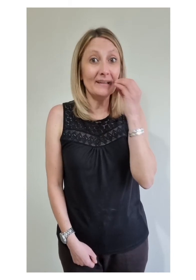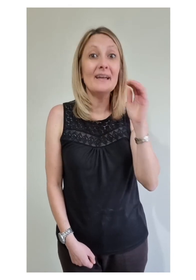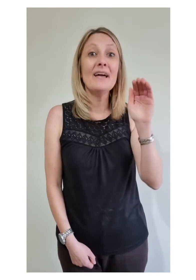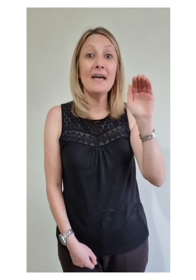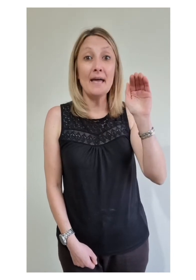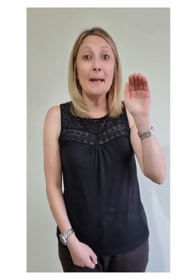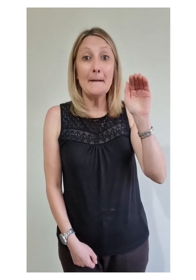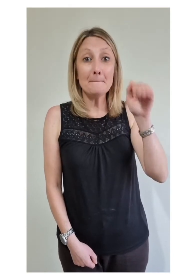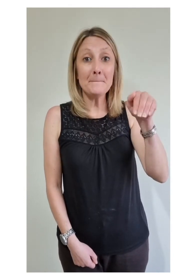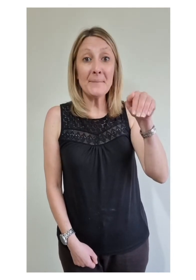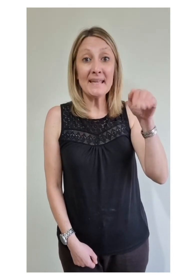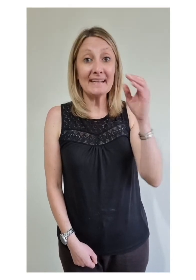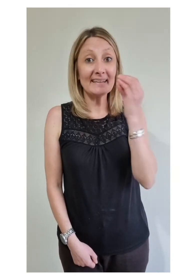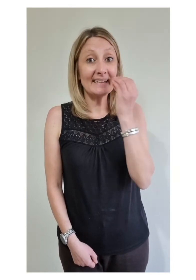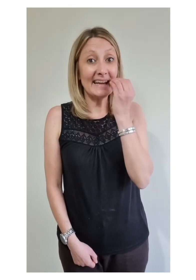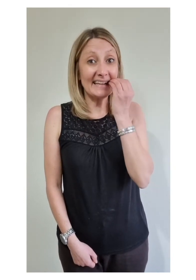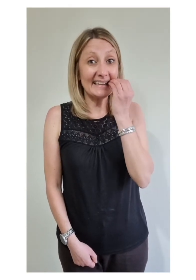food.